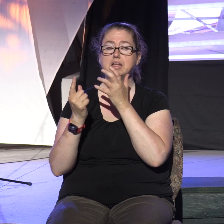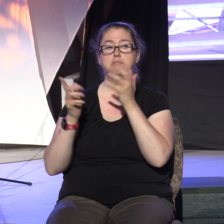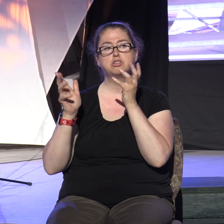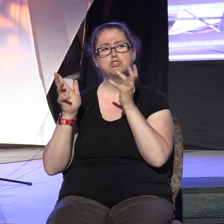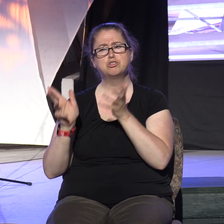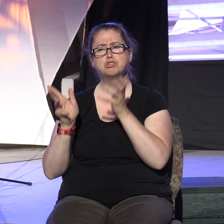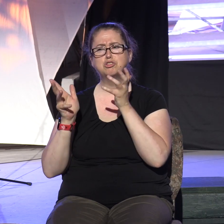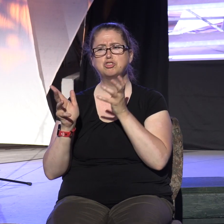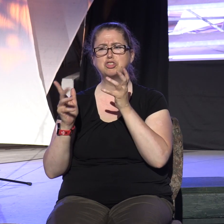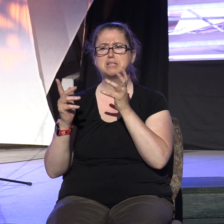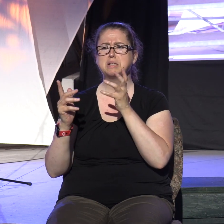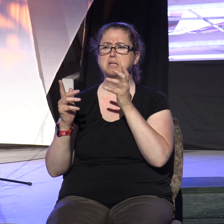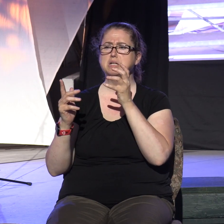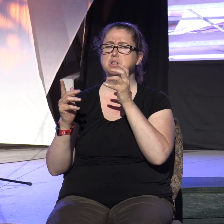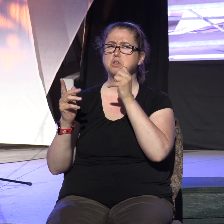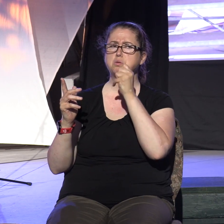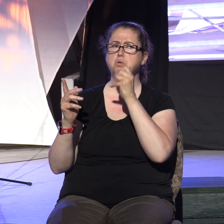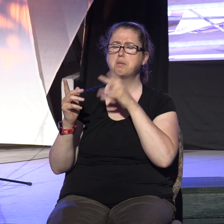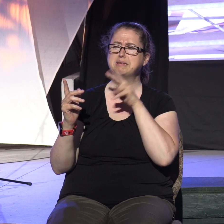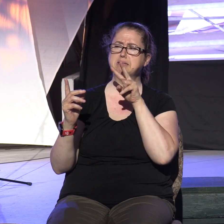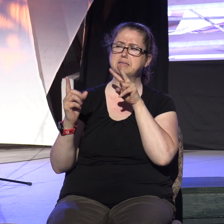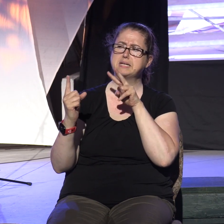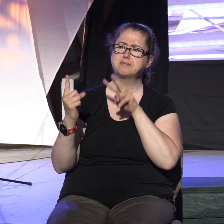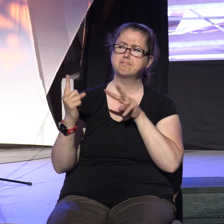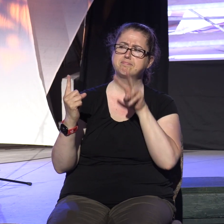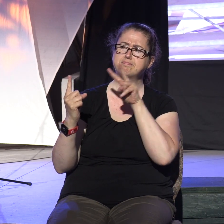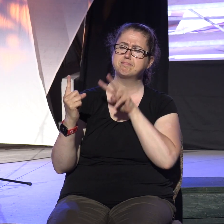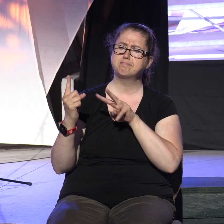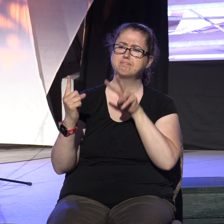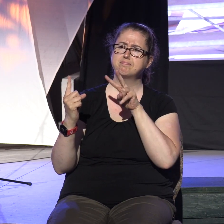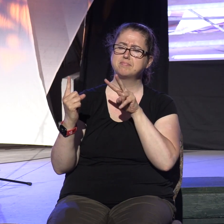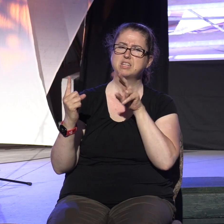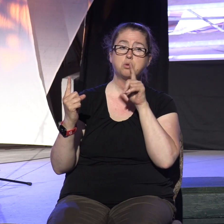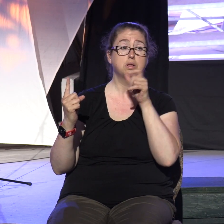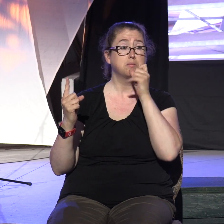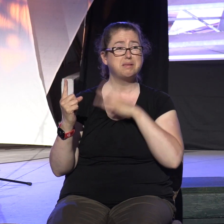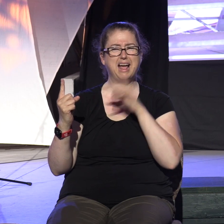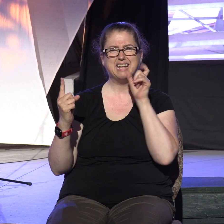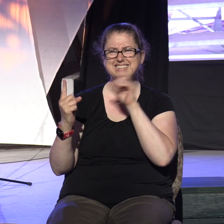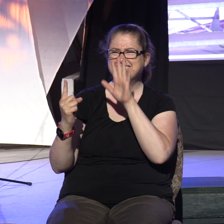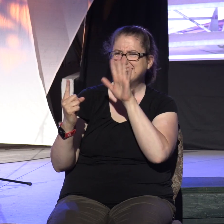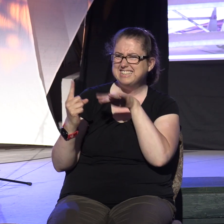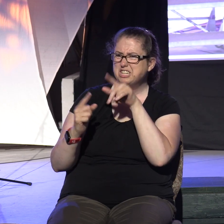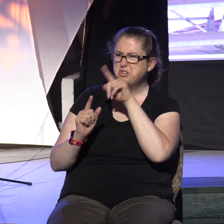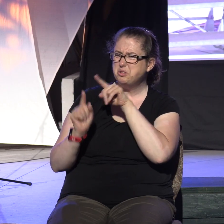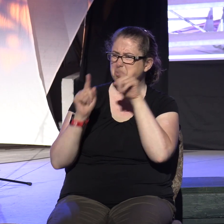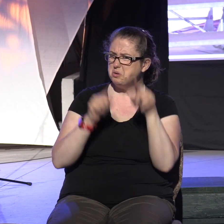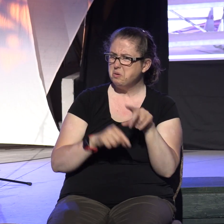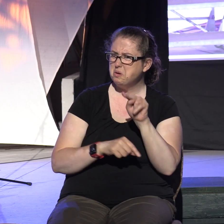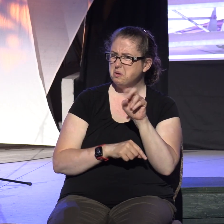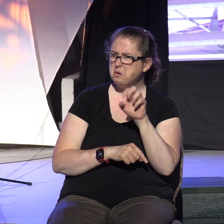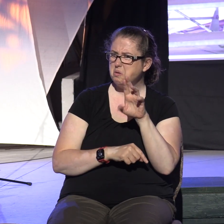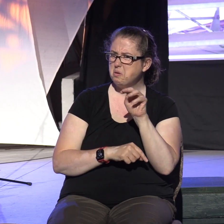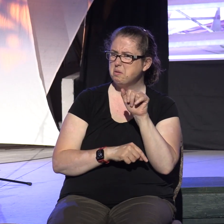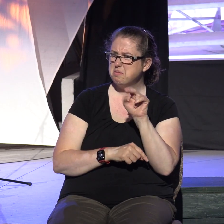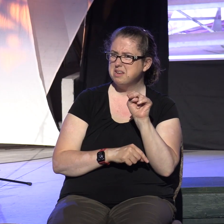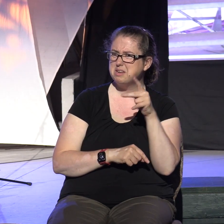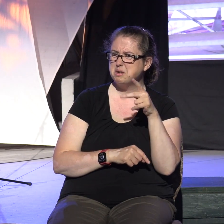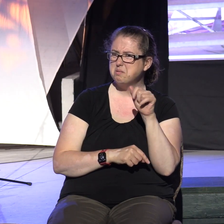Park High School, did you? Yes, I'm a Mustang. Really? Class of 56? No kidding. I was in